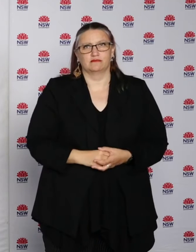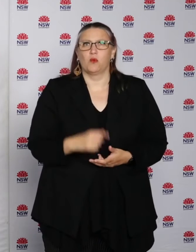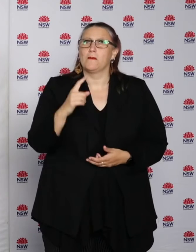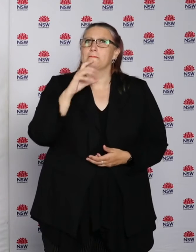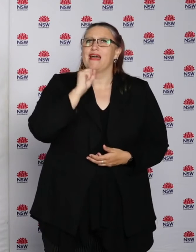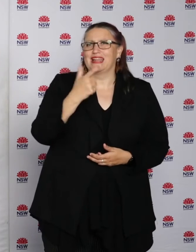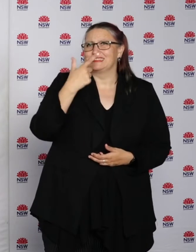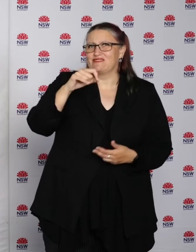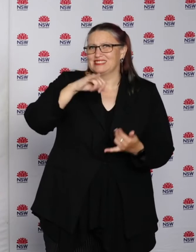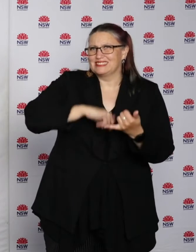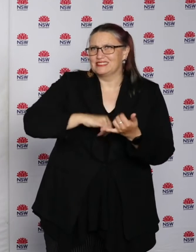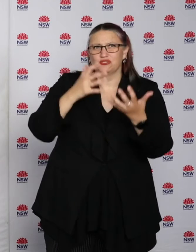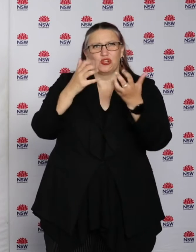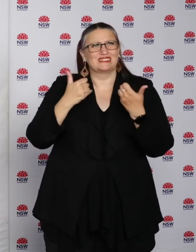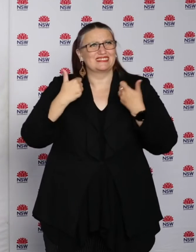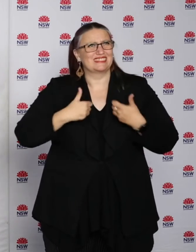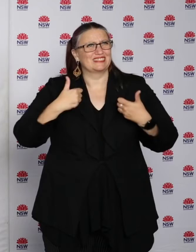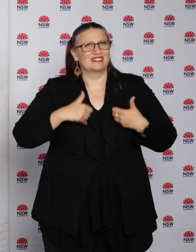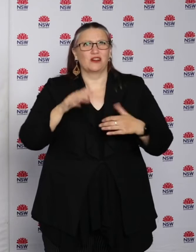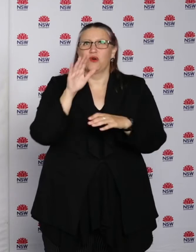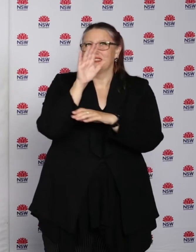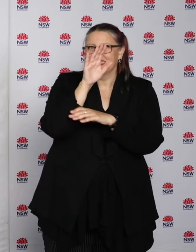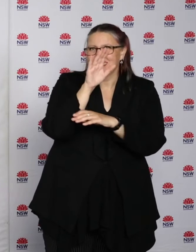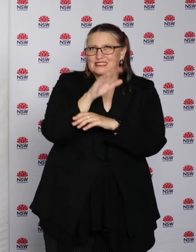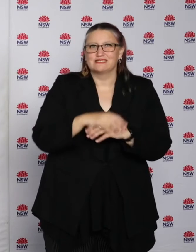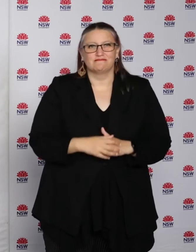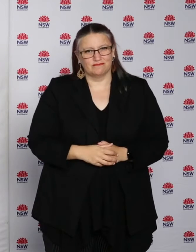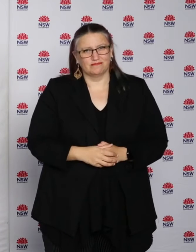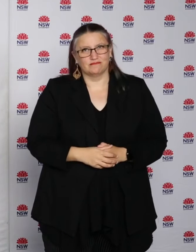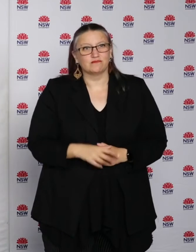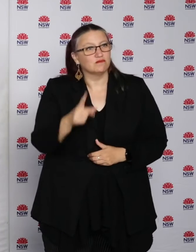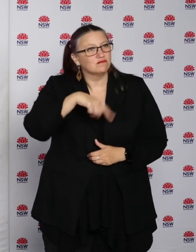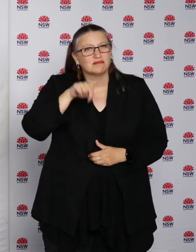We'd like to extend our deepest sympathy to the family and friends of these people who have sadly died.